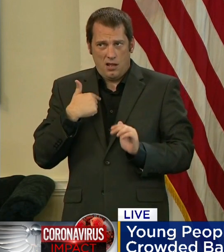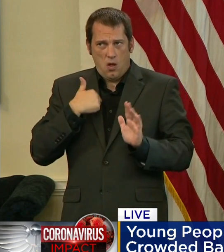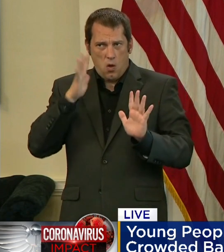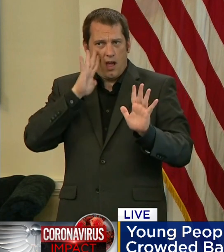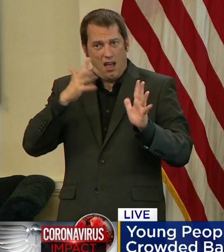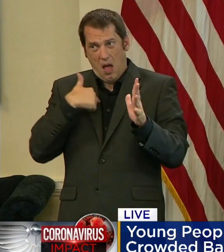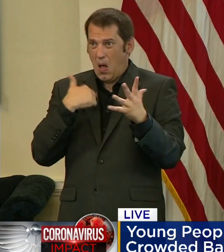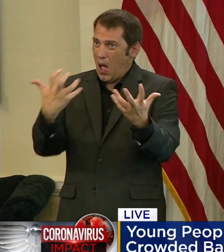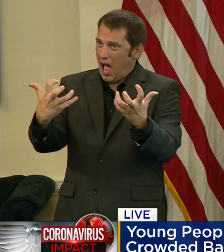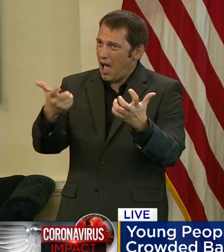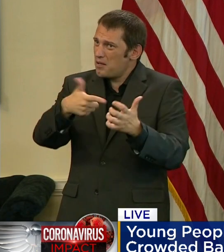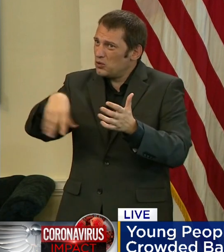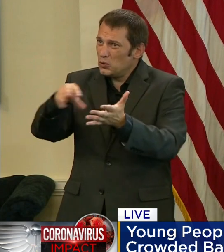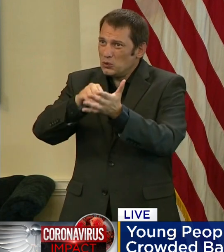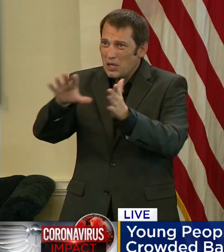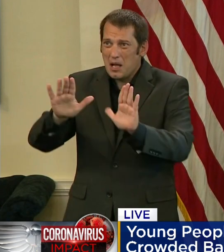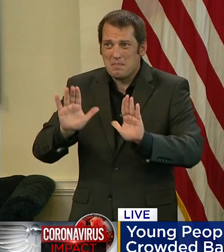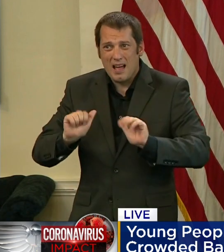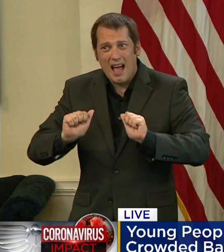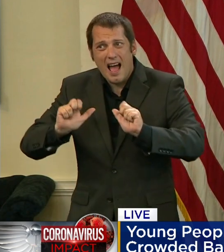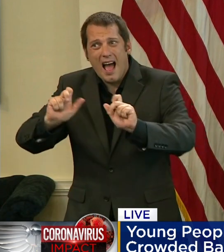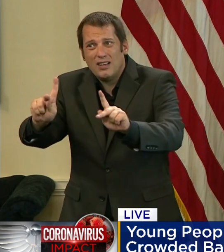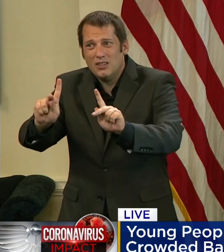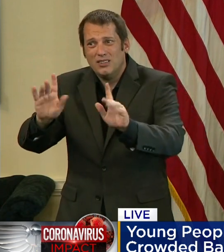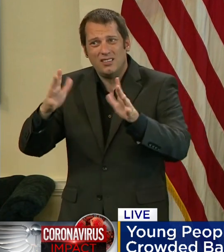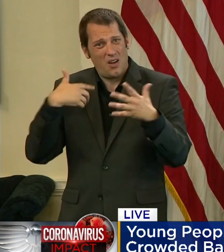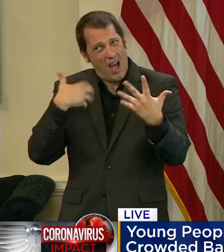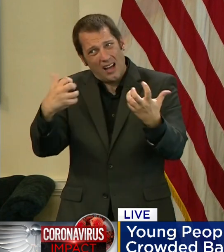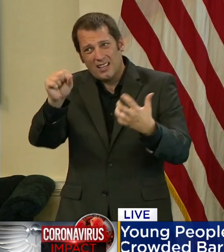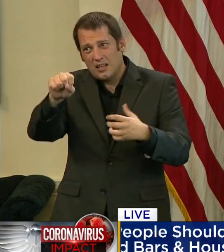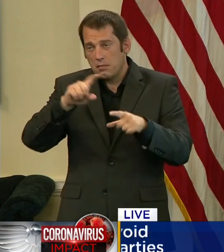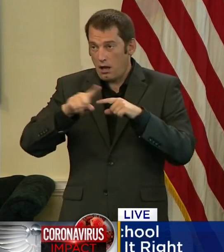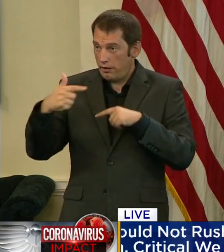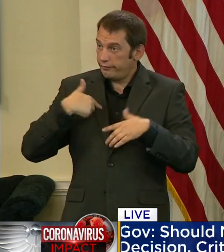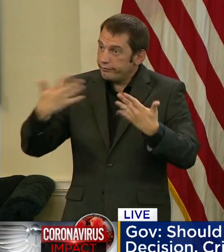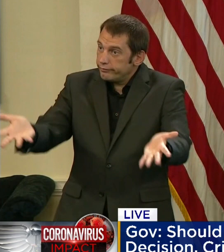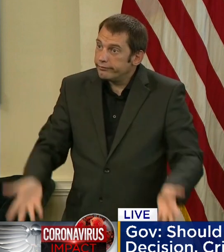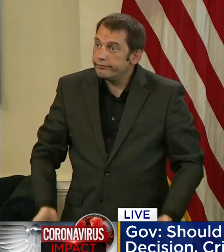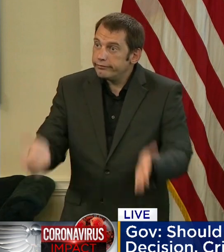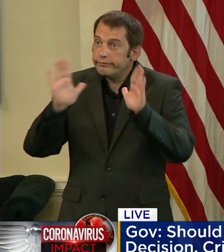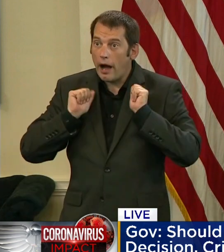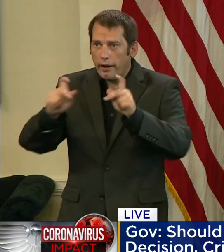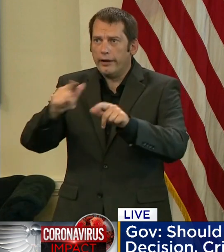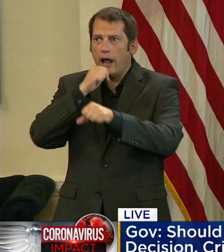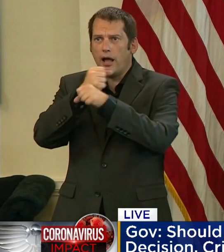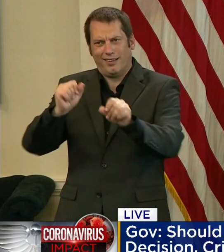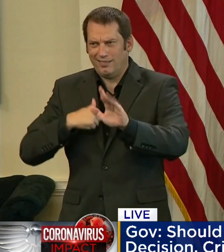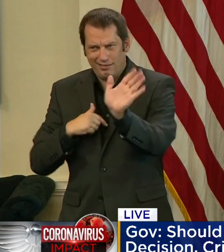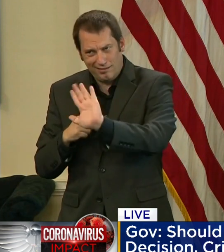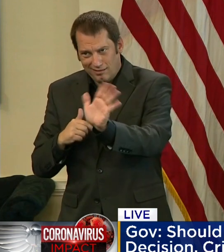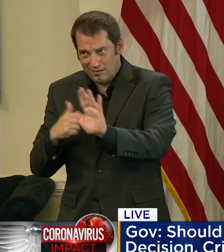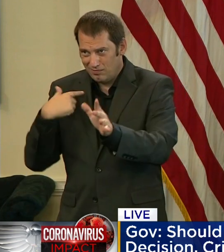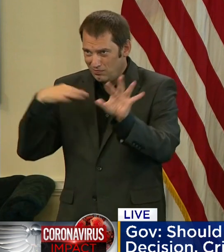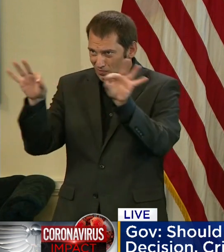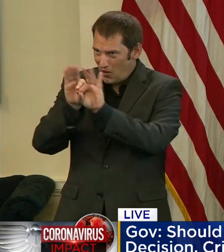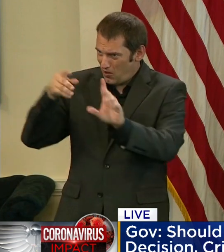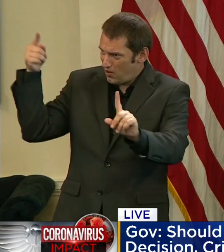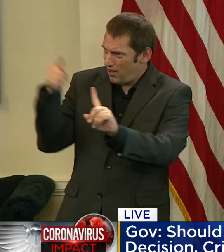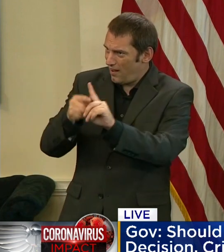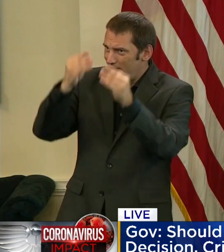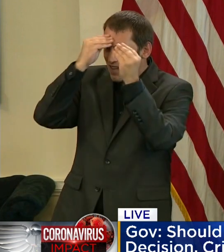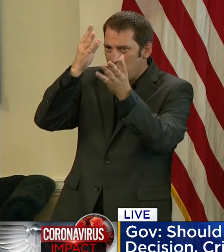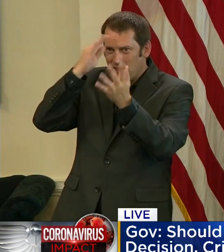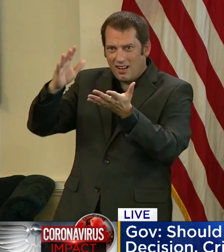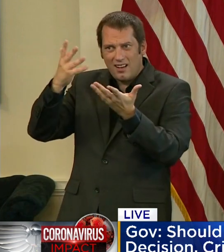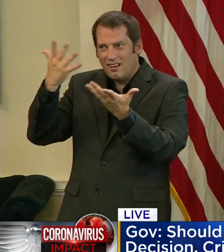want to send kids back to school if it's going to cause major issues. So they're going to take all the input. As I said, they're looking at the federal input from the CDC. We have our own